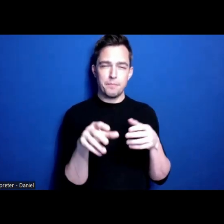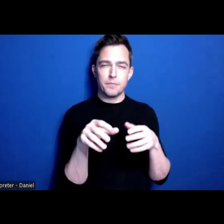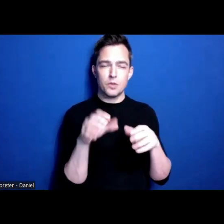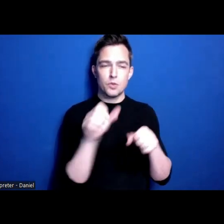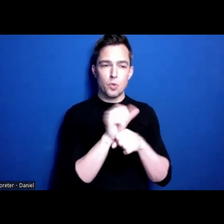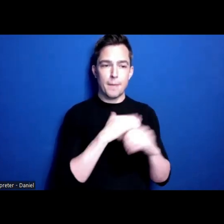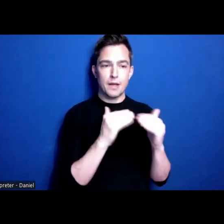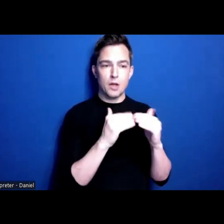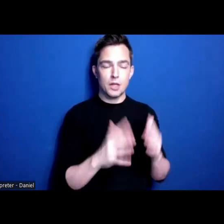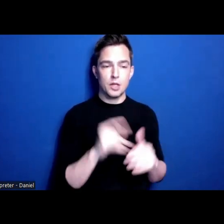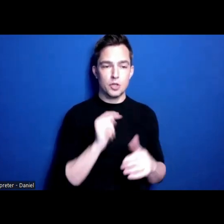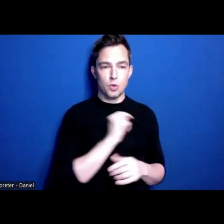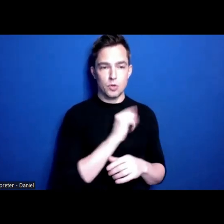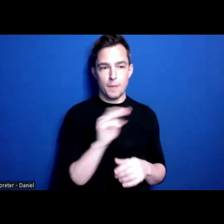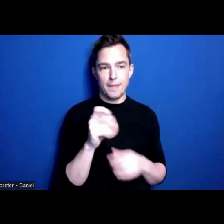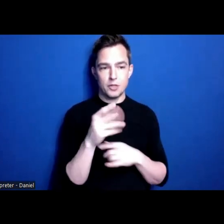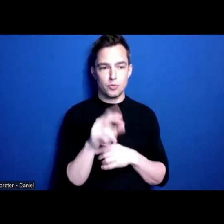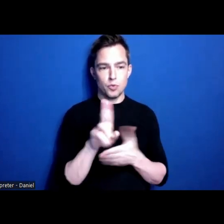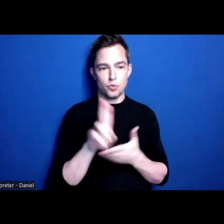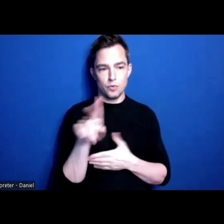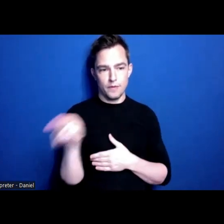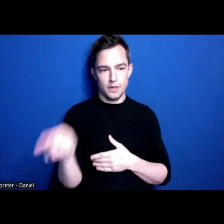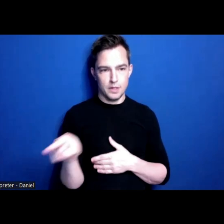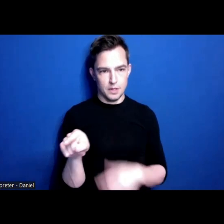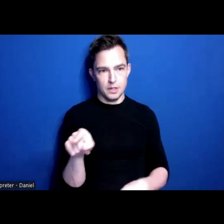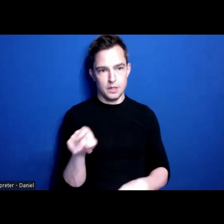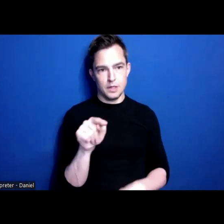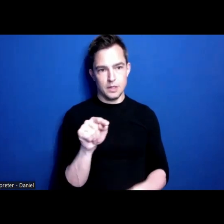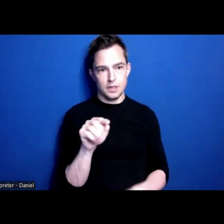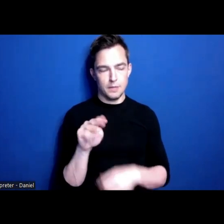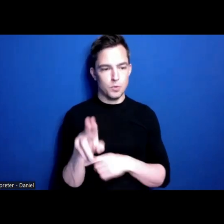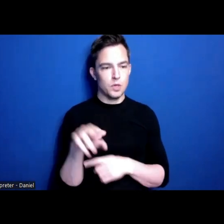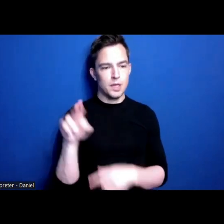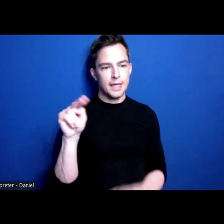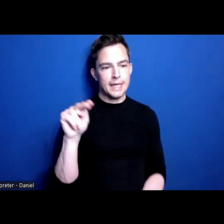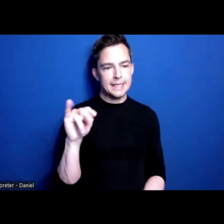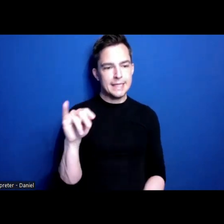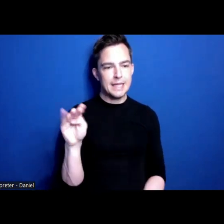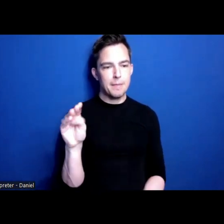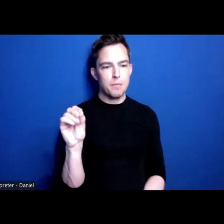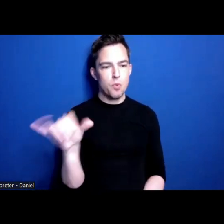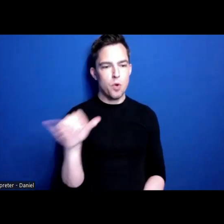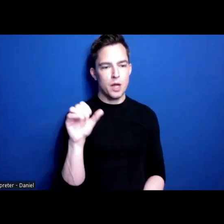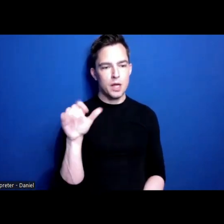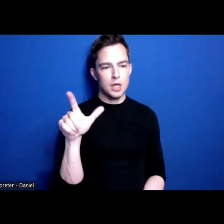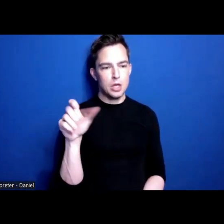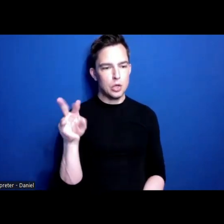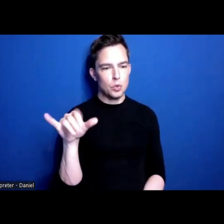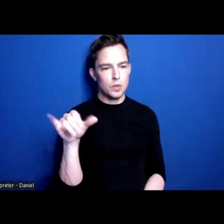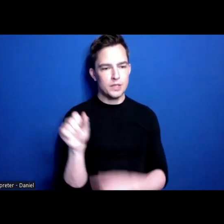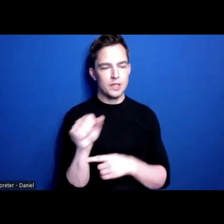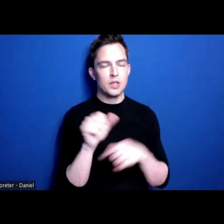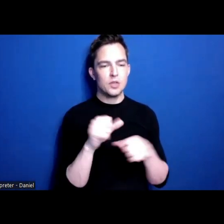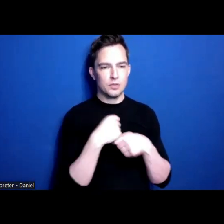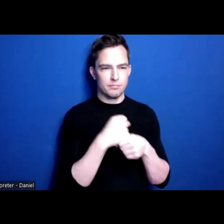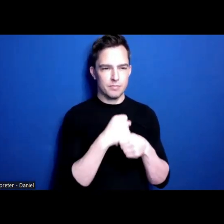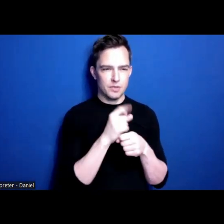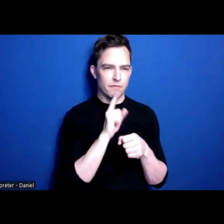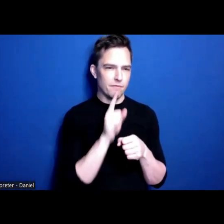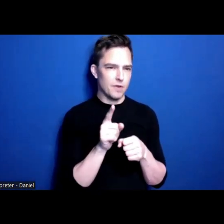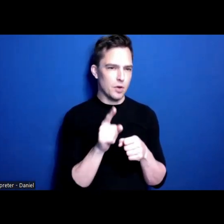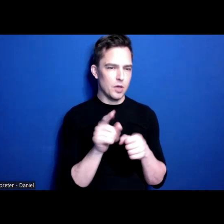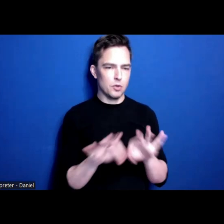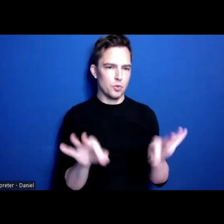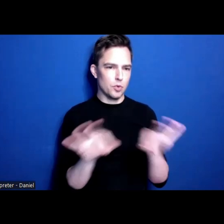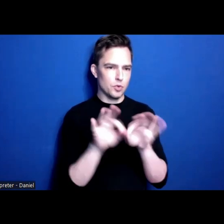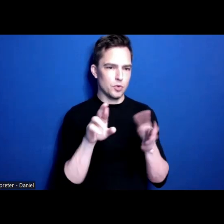at Toronto Metropolitan University, Nimoy Lewis, who is conducting and writing up some really scathing and crucial research on